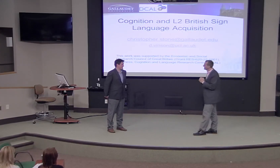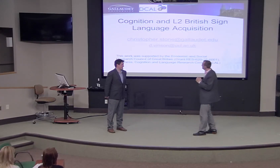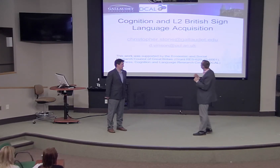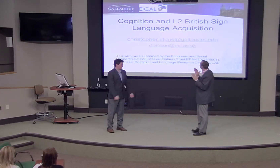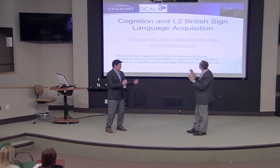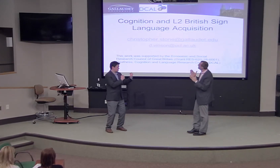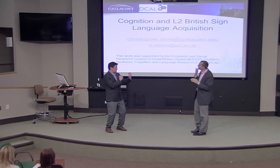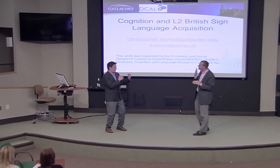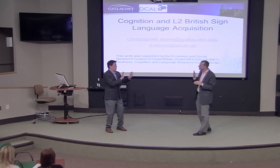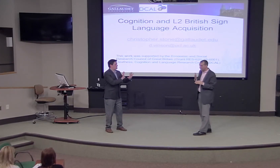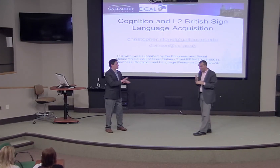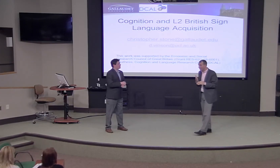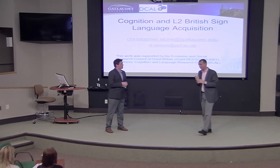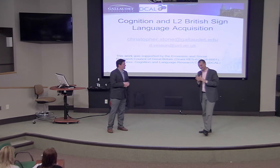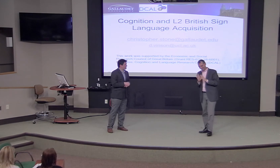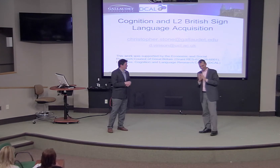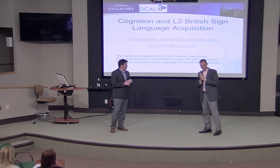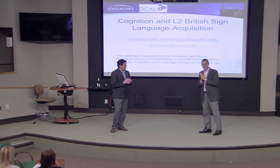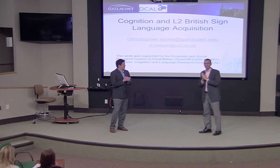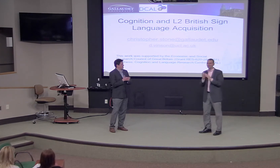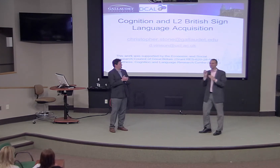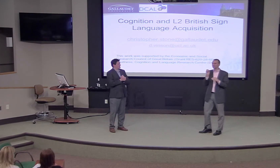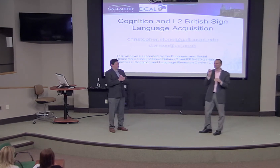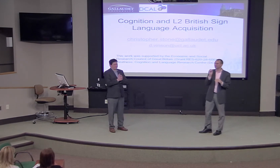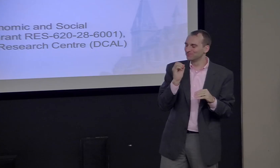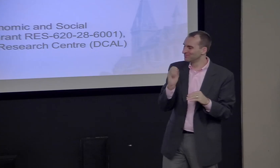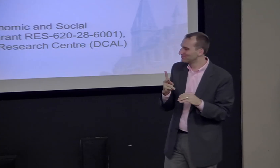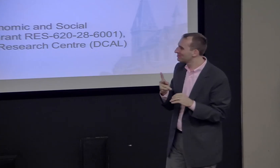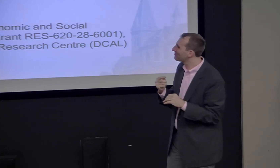We're at our last round. Thank Good. you. I mean, no, go ahead.